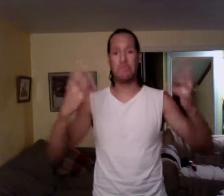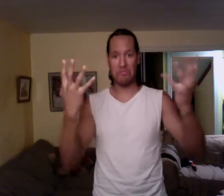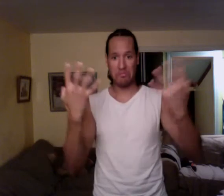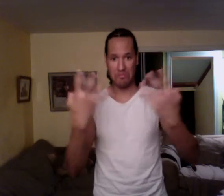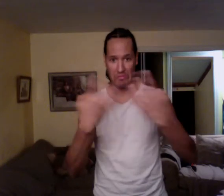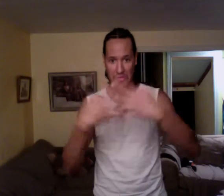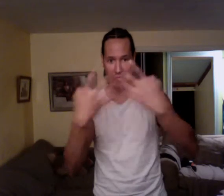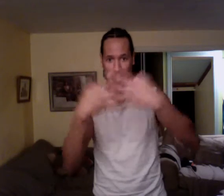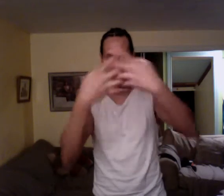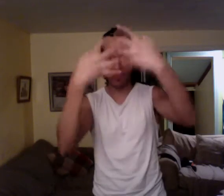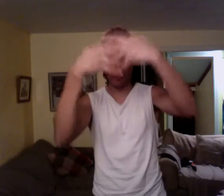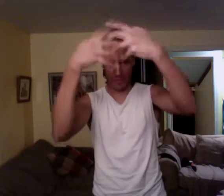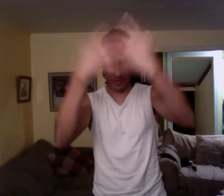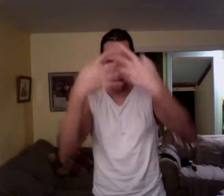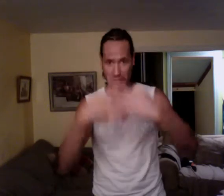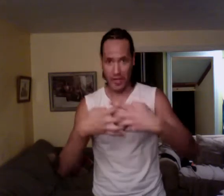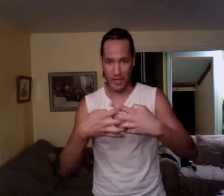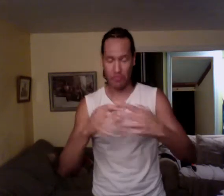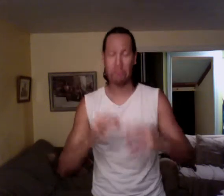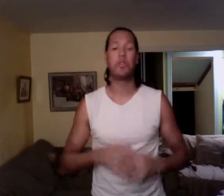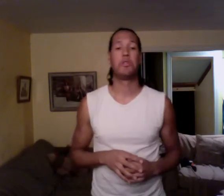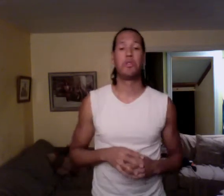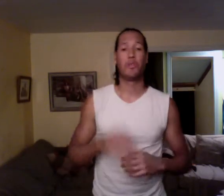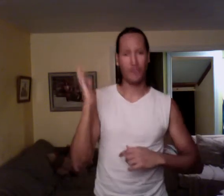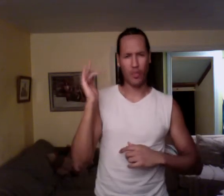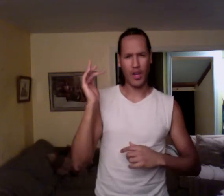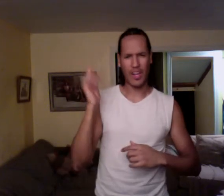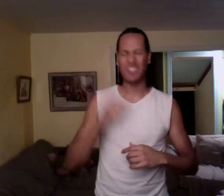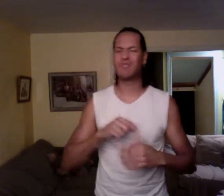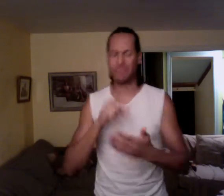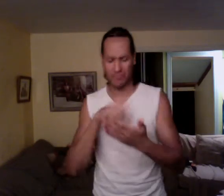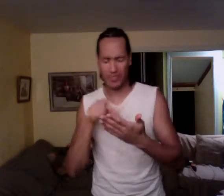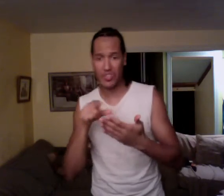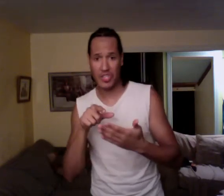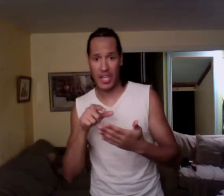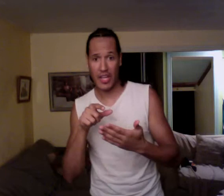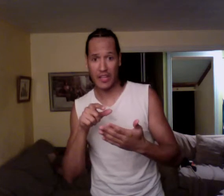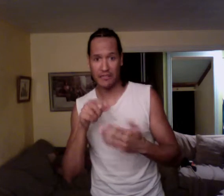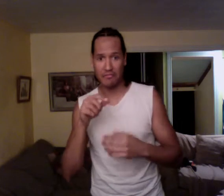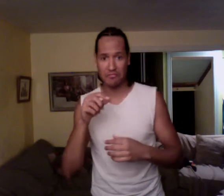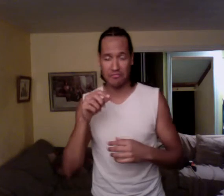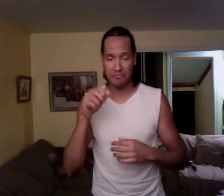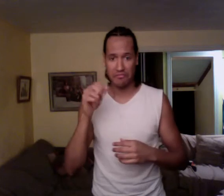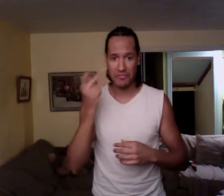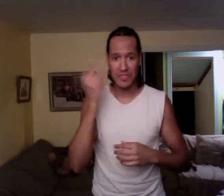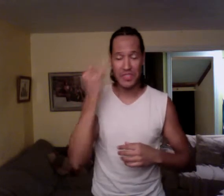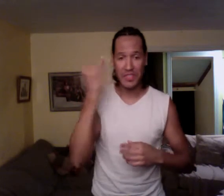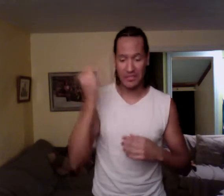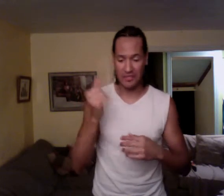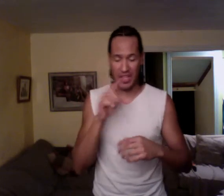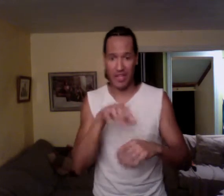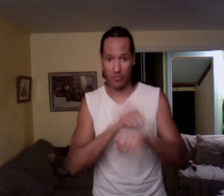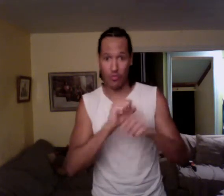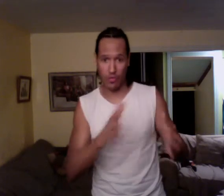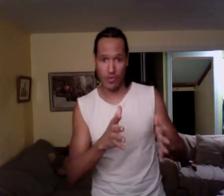that are used in order to prevent someone from trying to embezzle or illegally get money out of a company that they ought